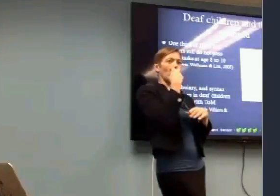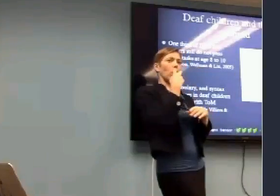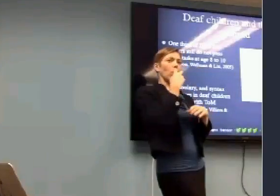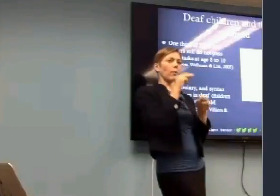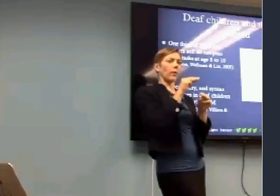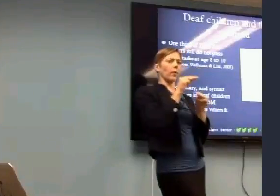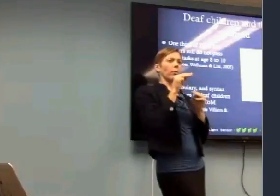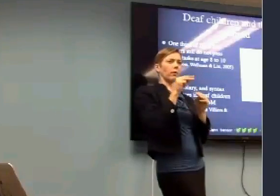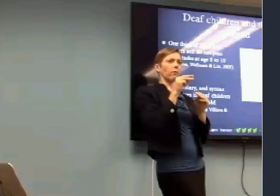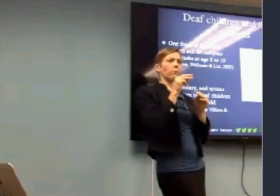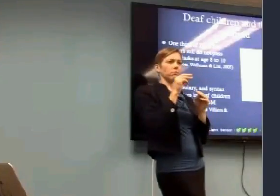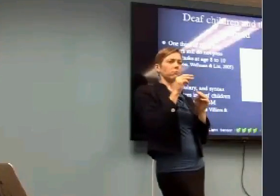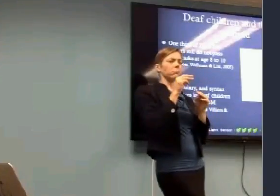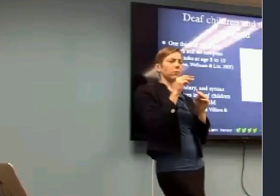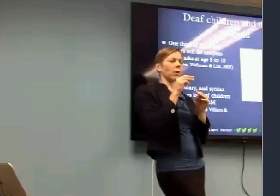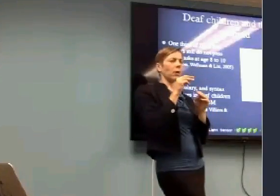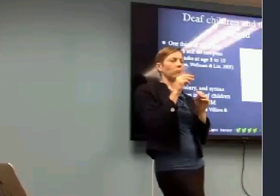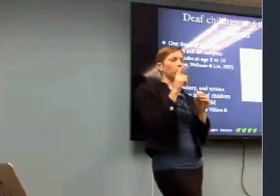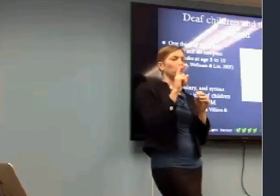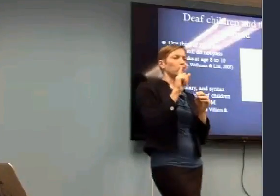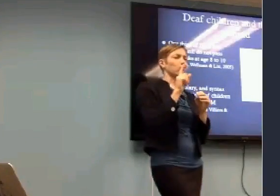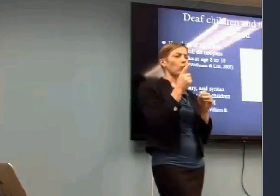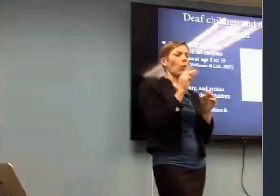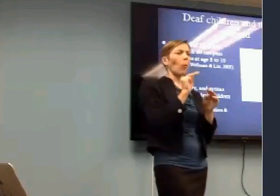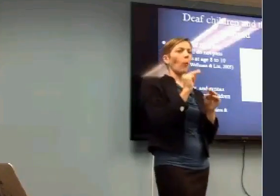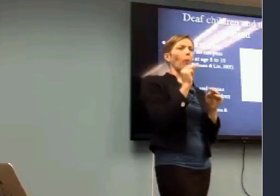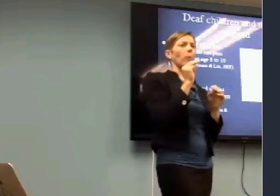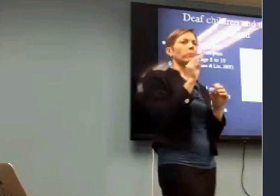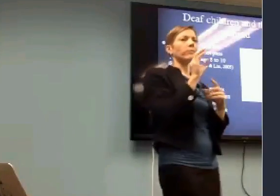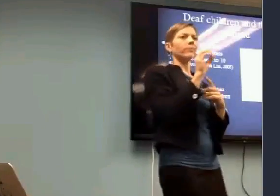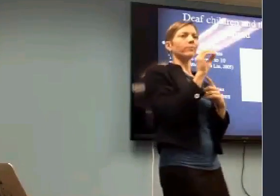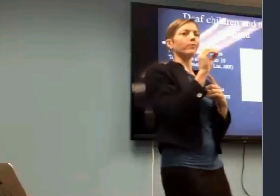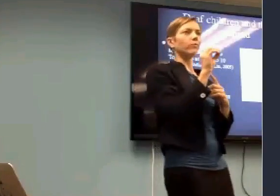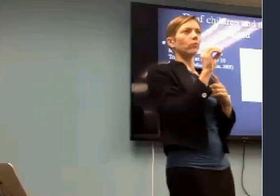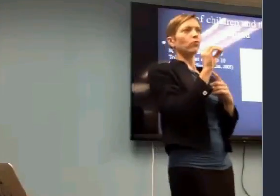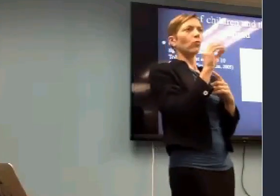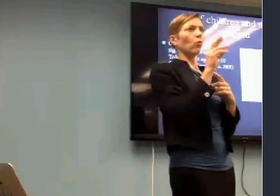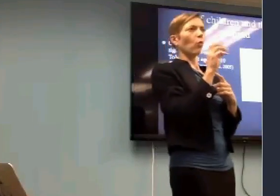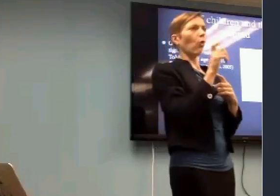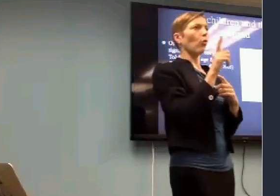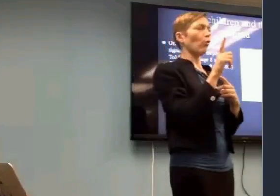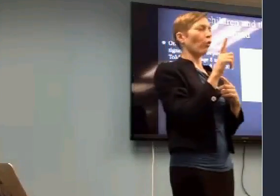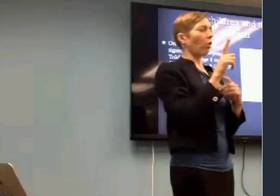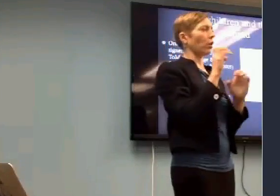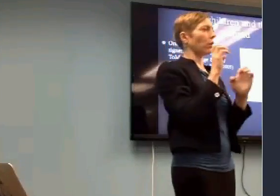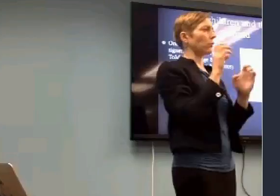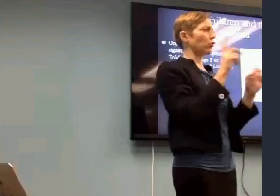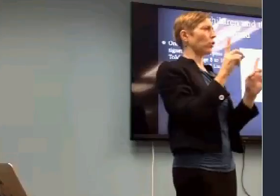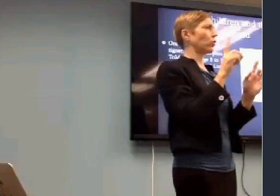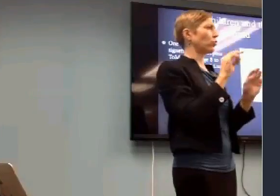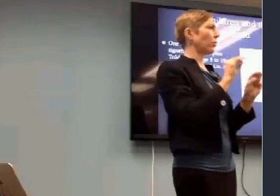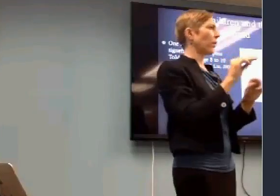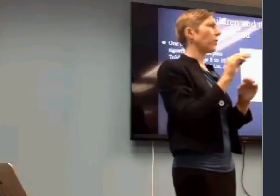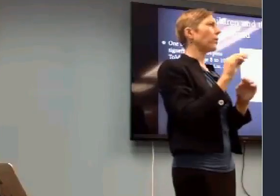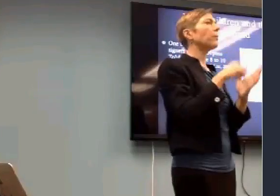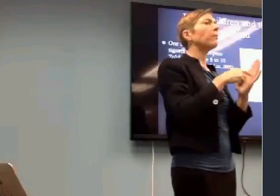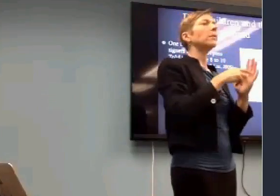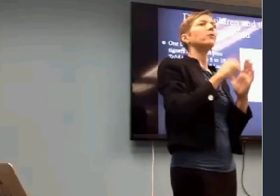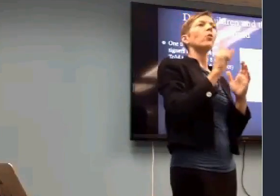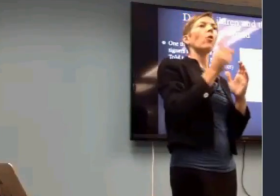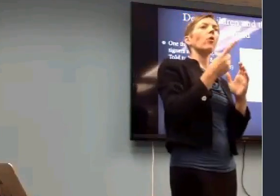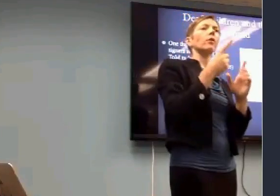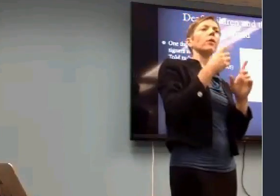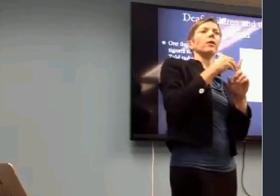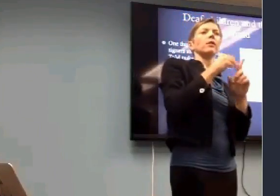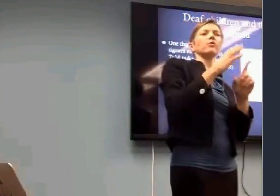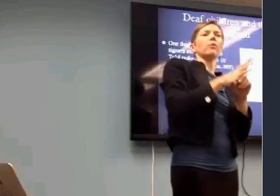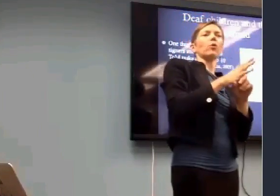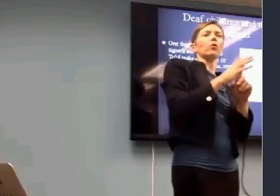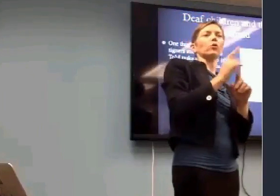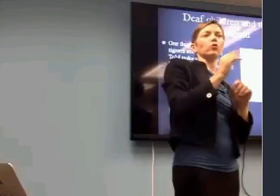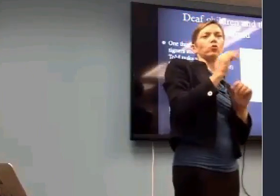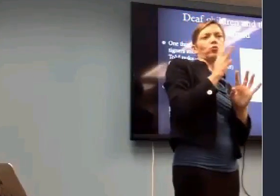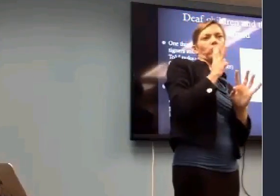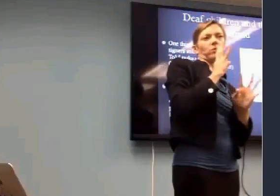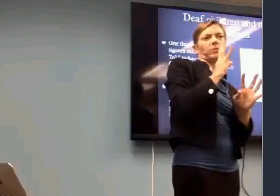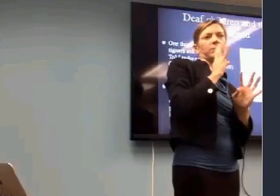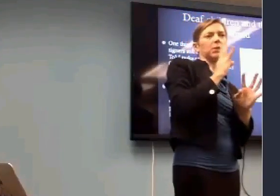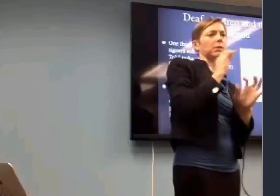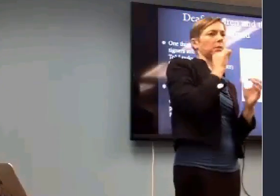are deaf children who only were exposed to oral methods of education, which is learning to speak, meaning they're only